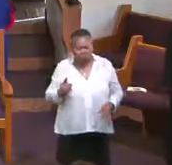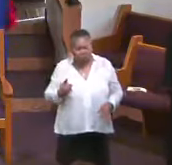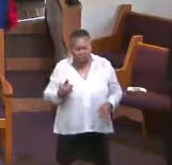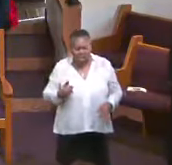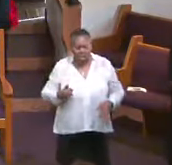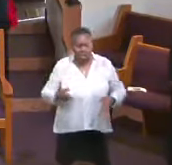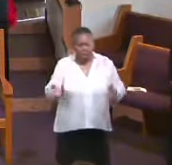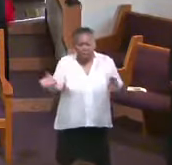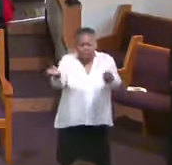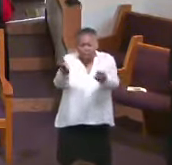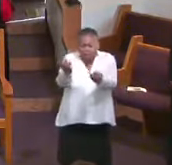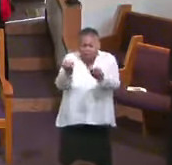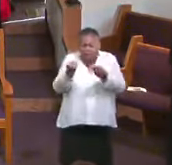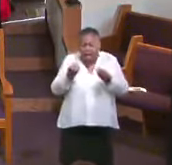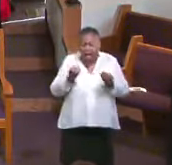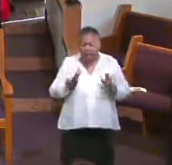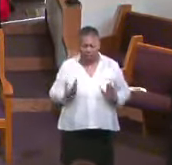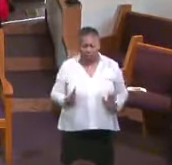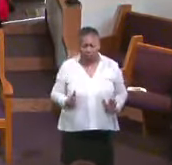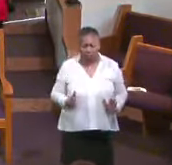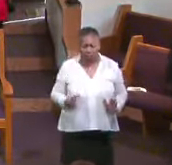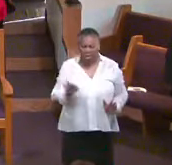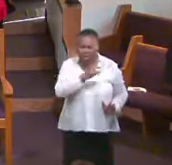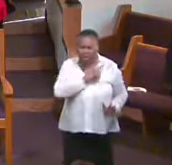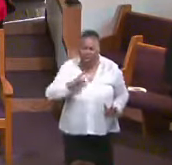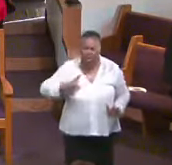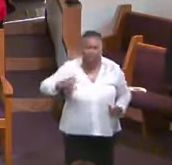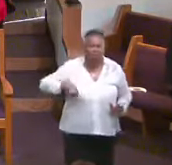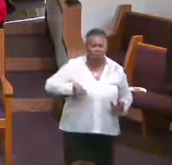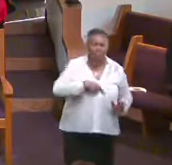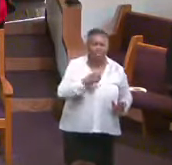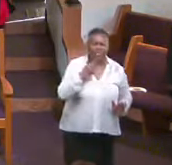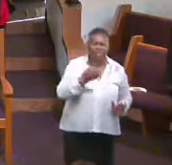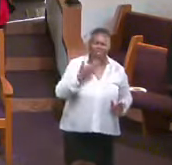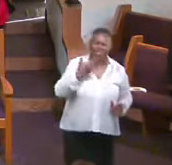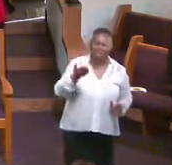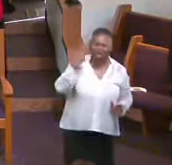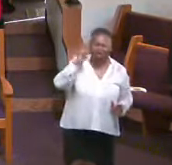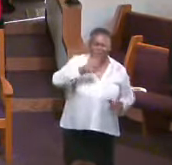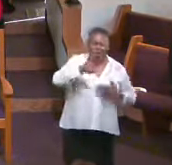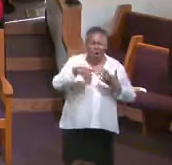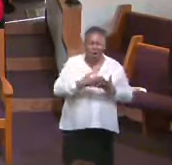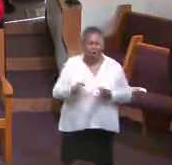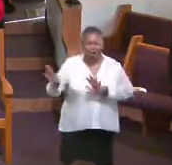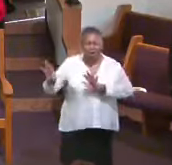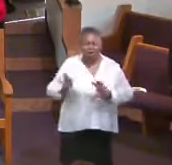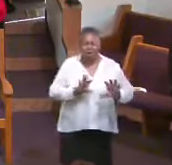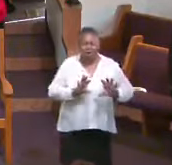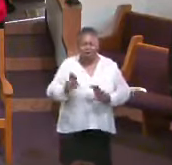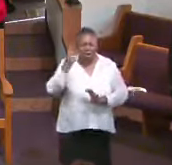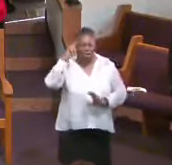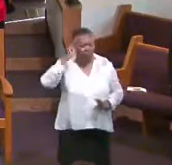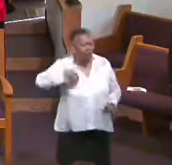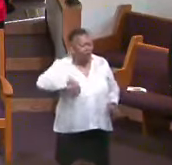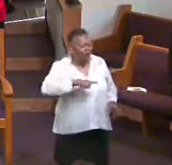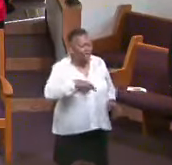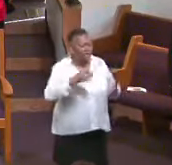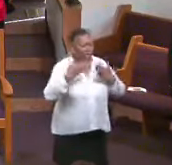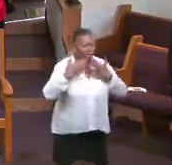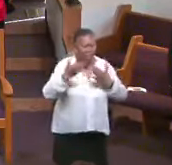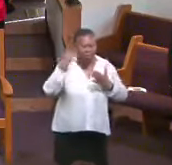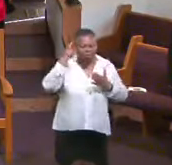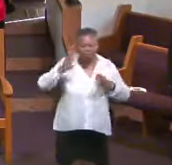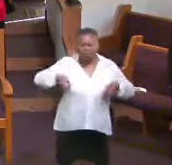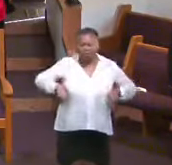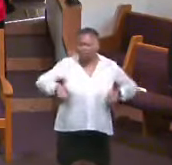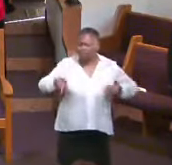a provider. Lord, we just say thank you for all that you have done for us, Lord. We thank you for just the opportunity to